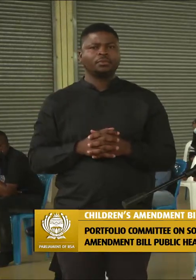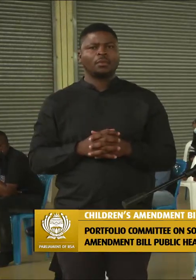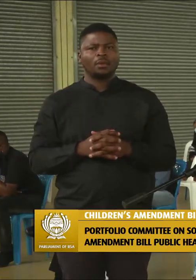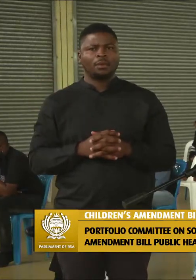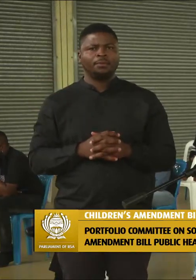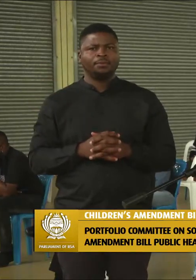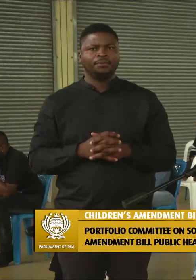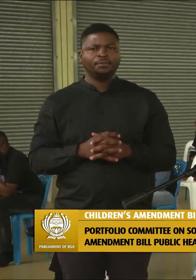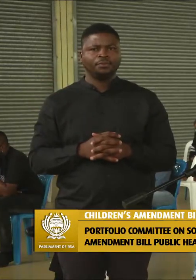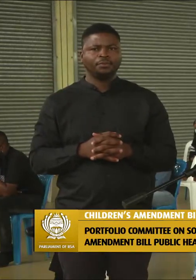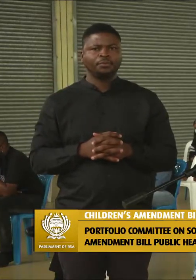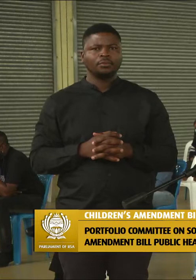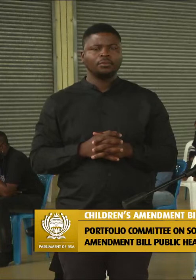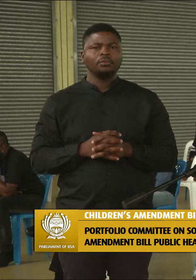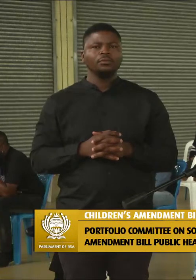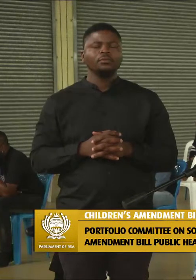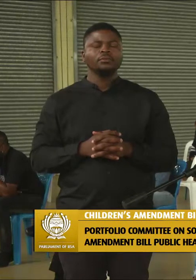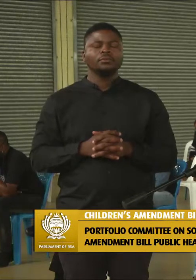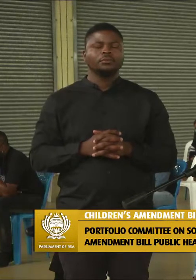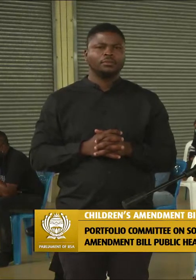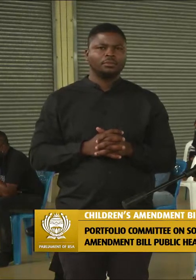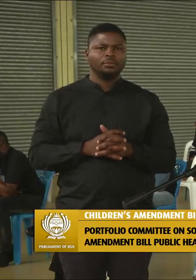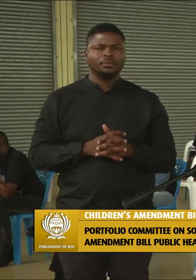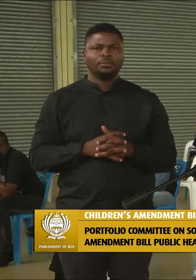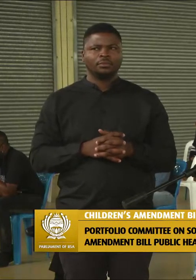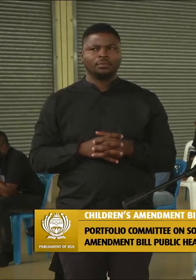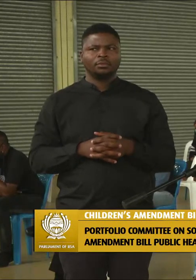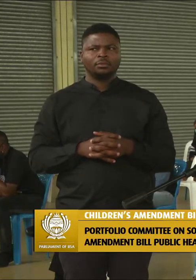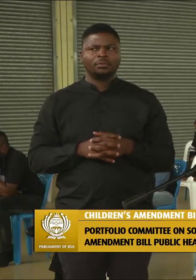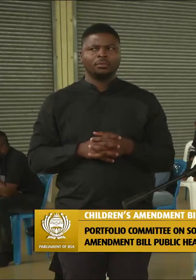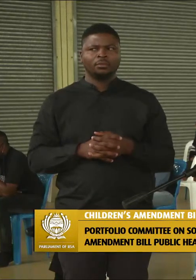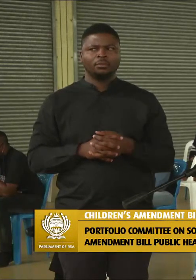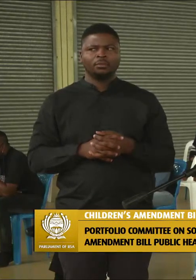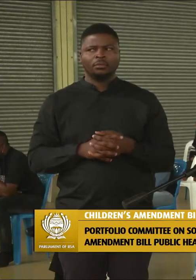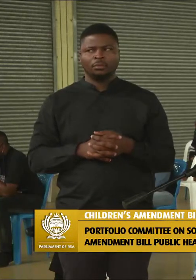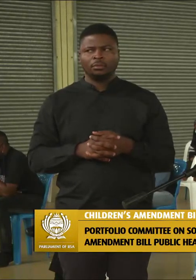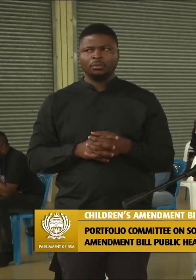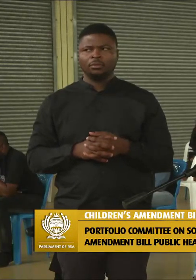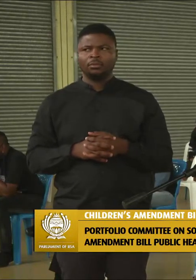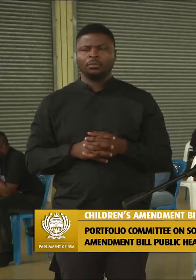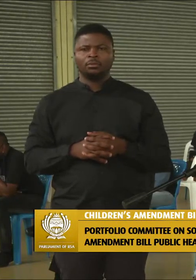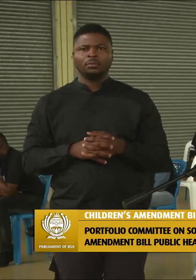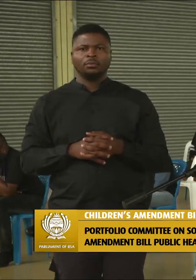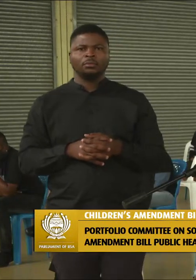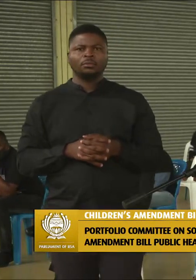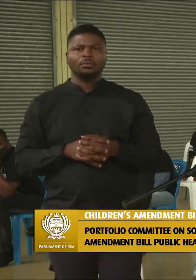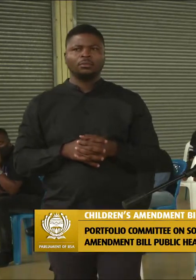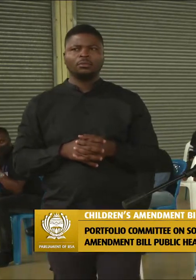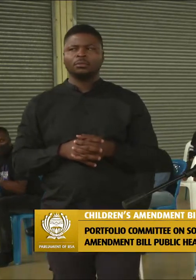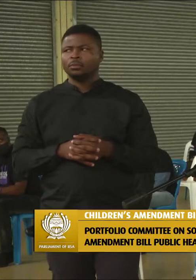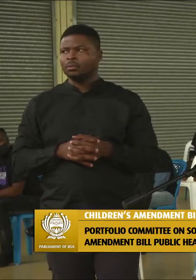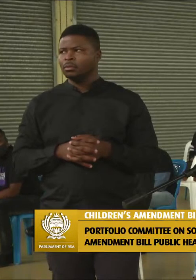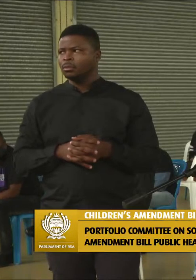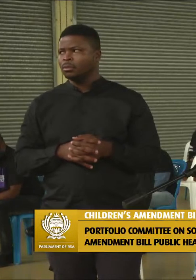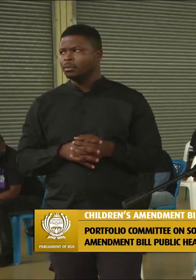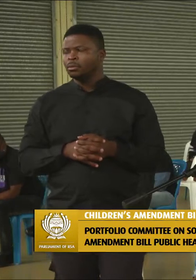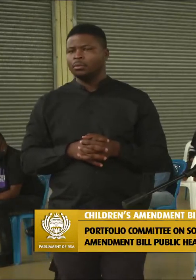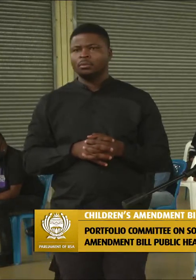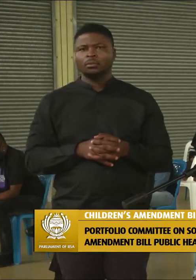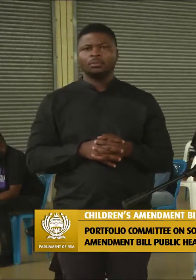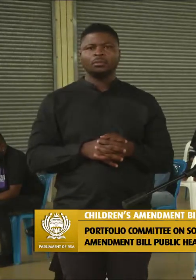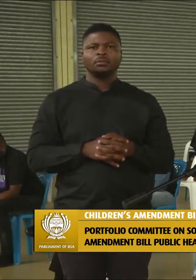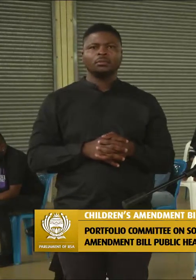the improvements of kids. We want them to have a better future. Kodwa kuye kube